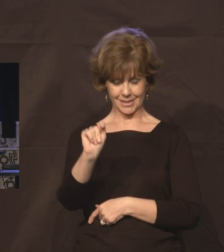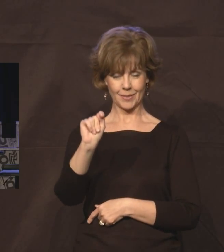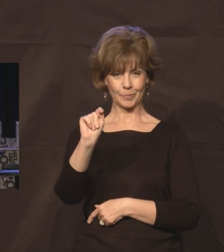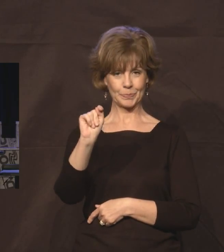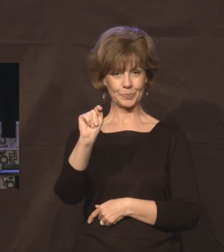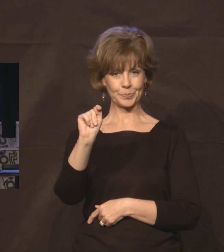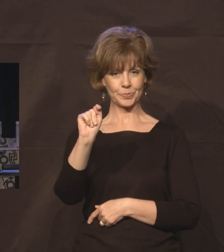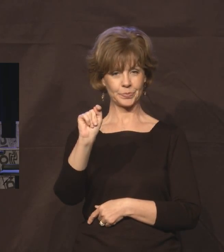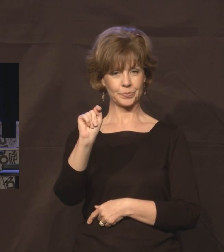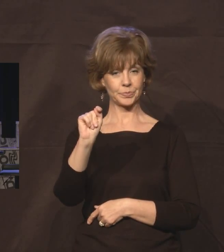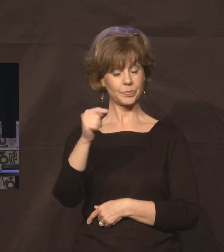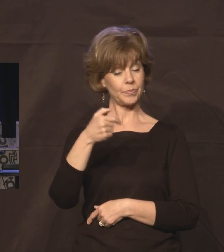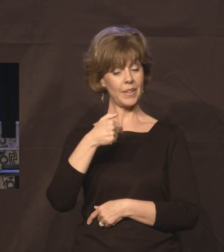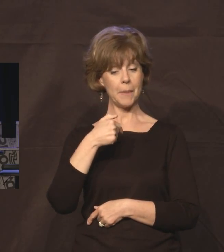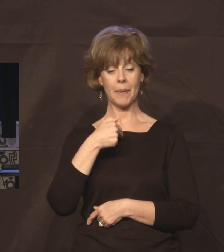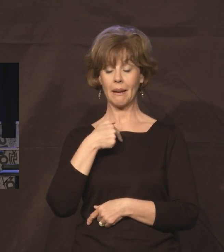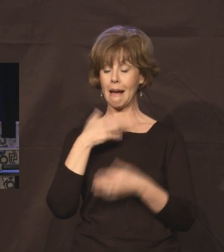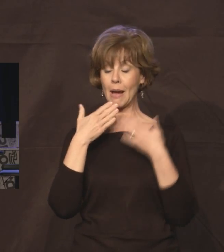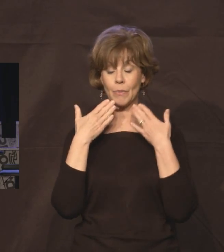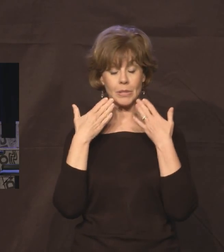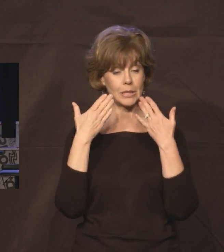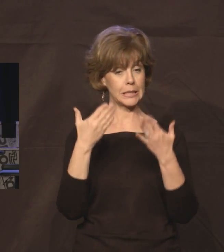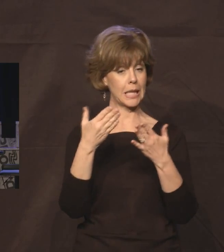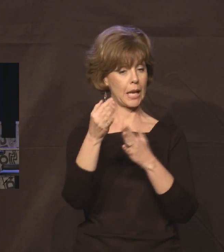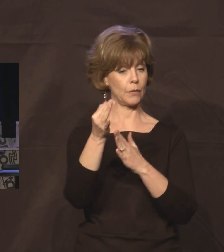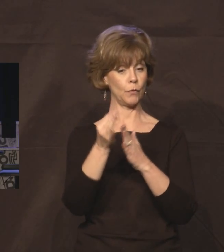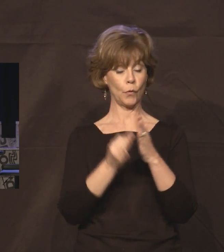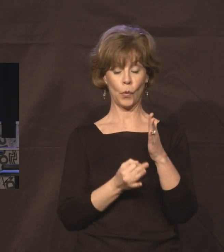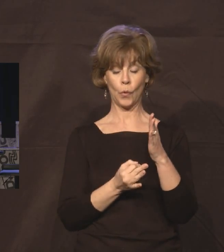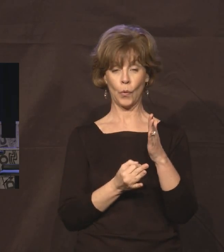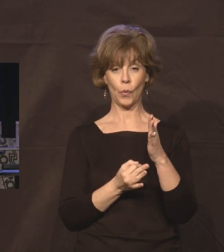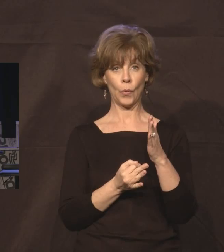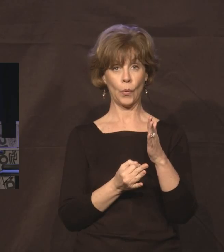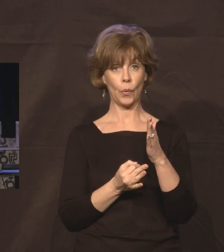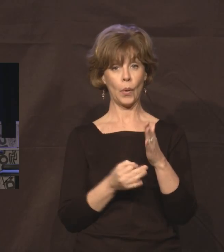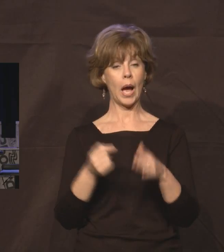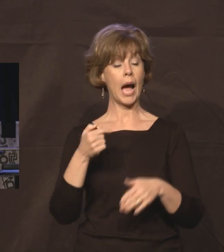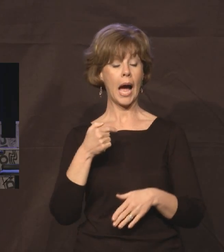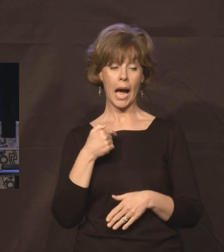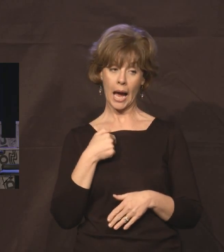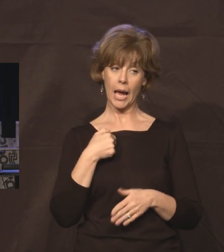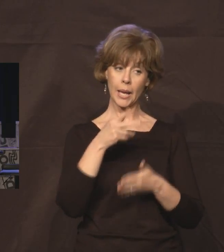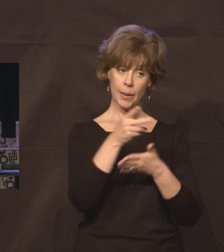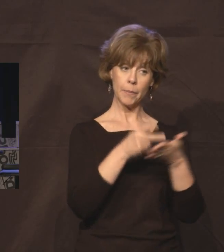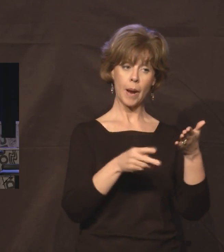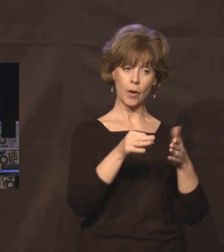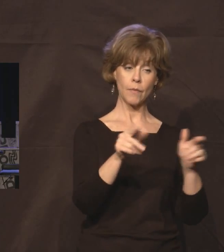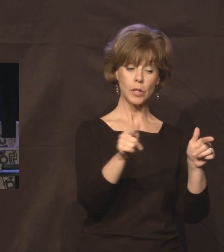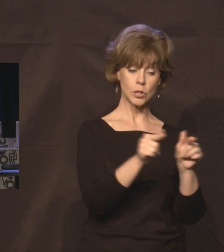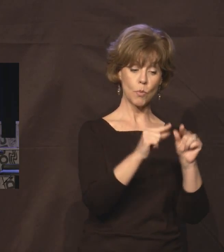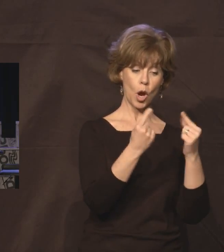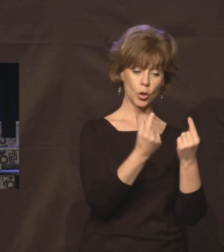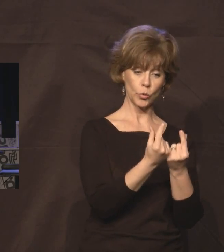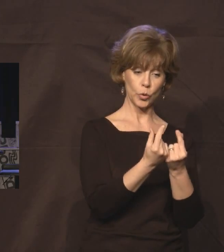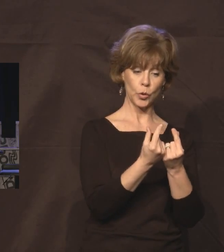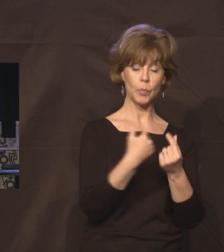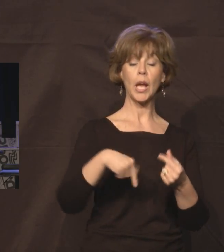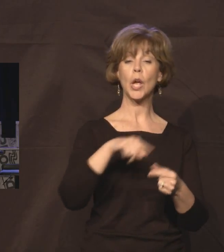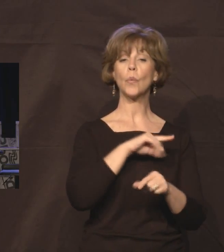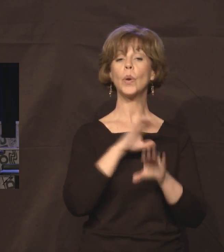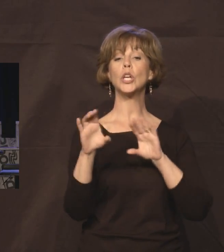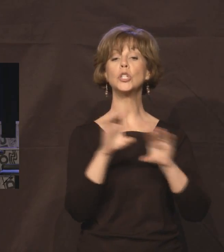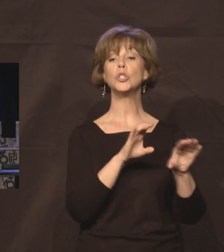But I'll tell you one thing I was thankful for, even in the midst of a small group. It's kind of funny. I'm a part of a small group that meets every other week, and we do sermon reflection.